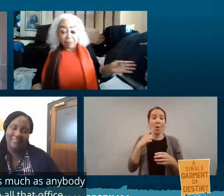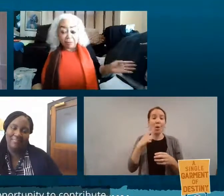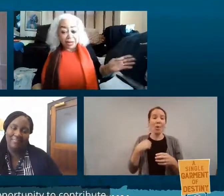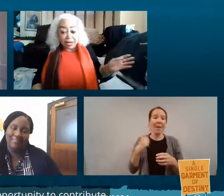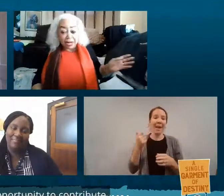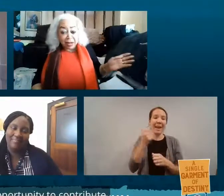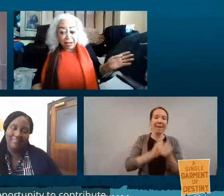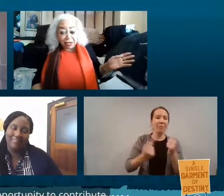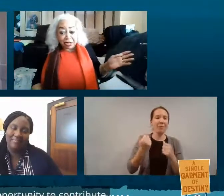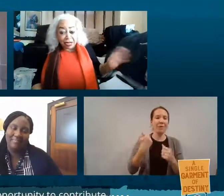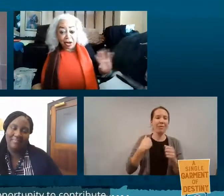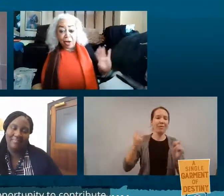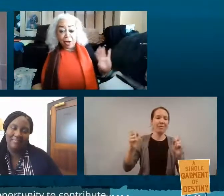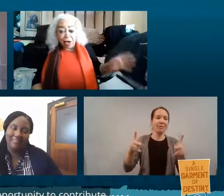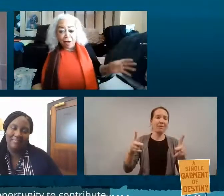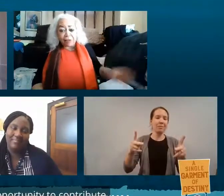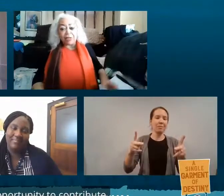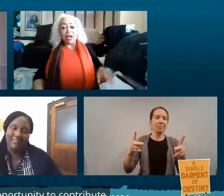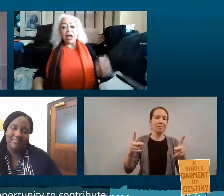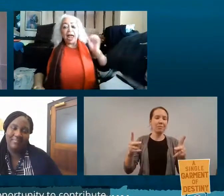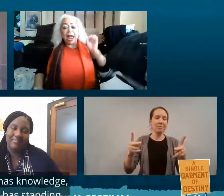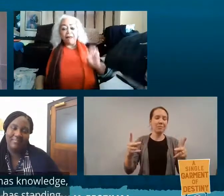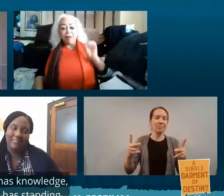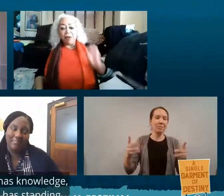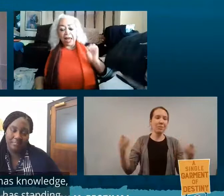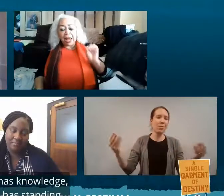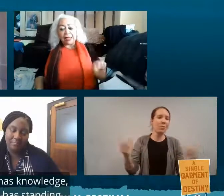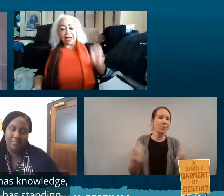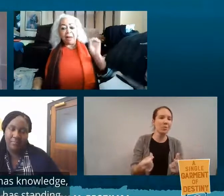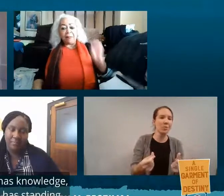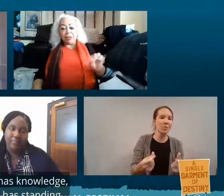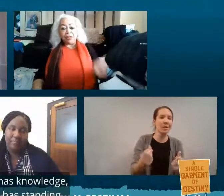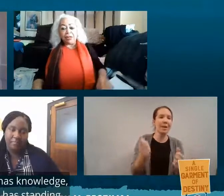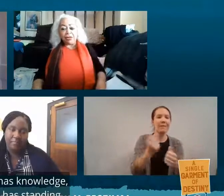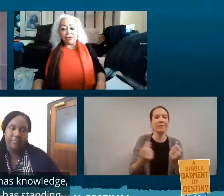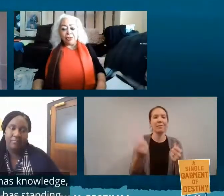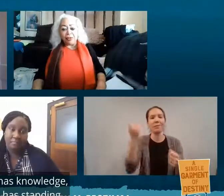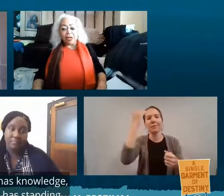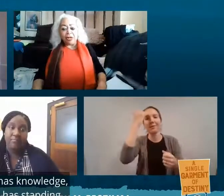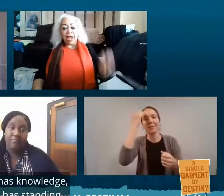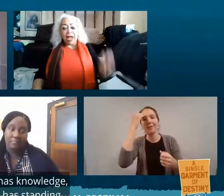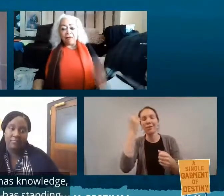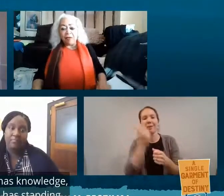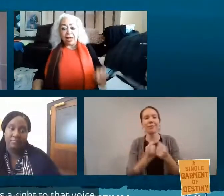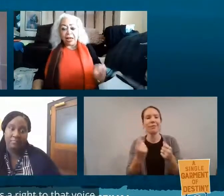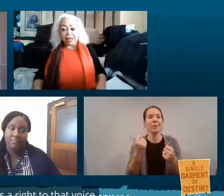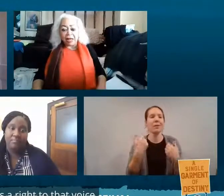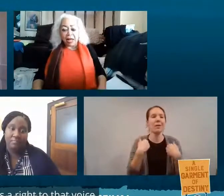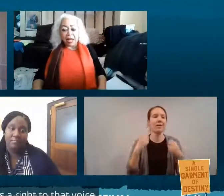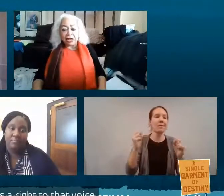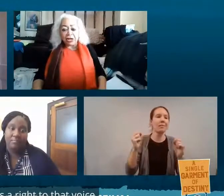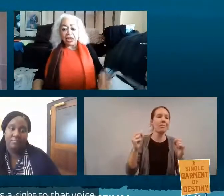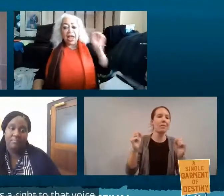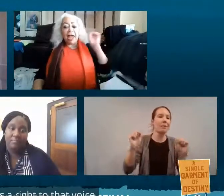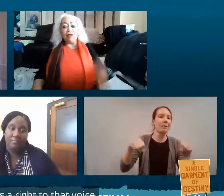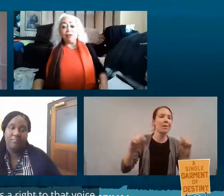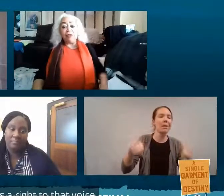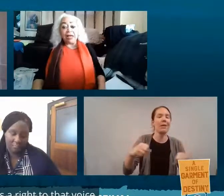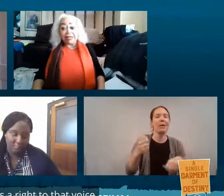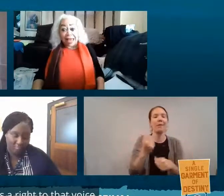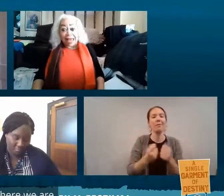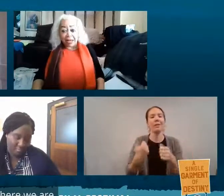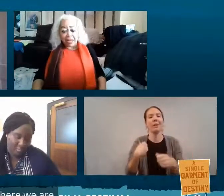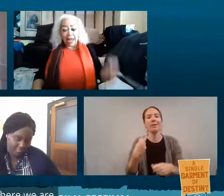office. Everyone has an opportunity to contribute. Everyone has knowledge. Everyone has standing, and everyone has a right to